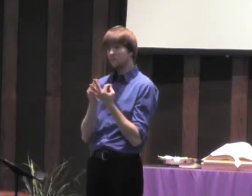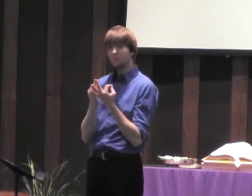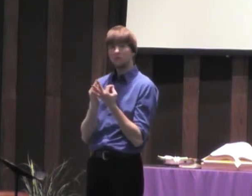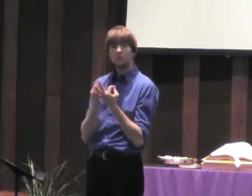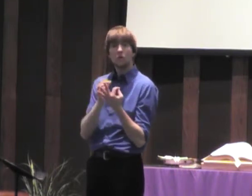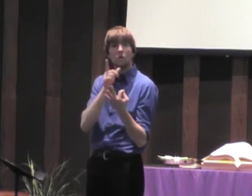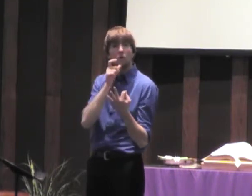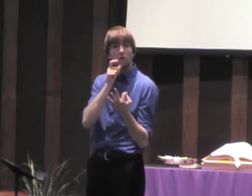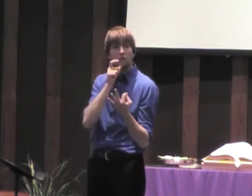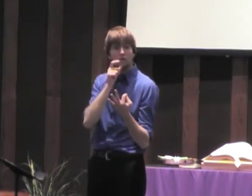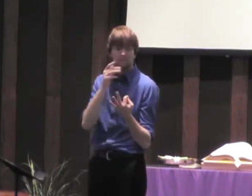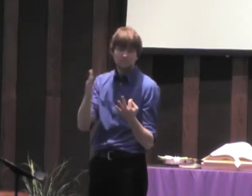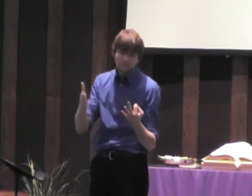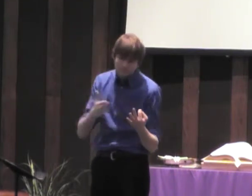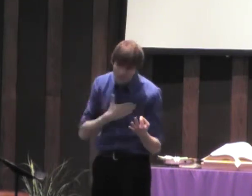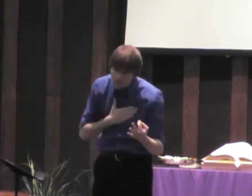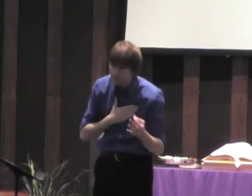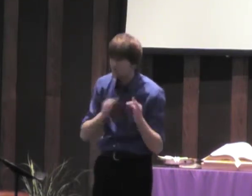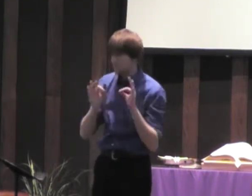now they have a new family.